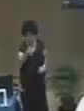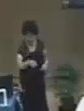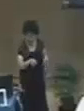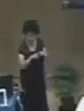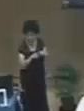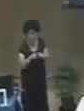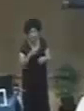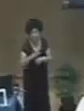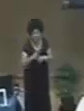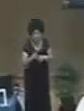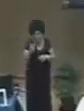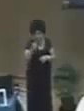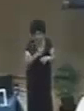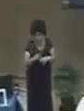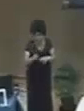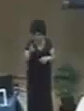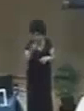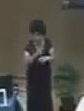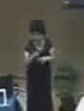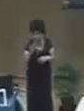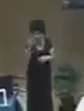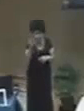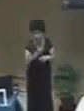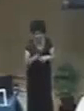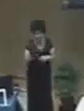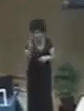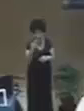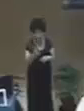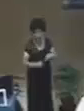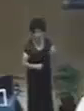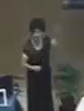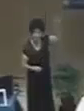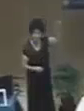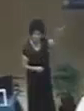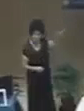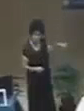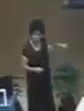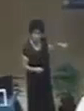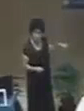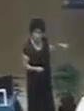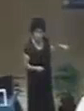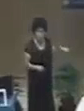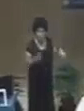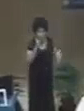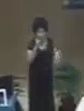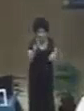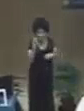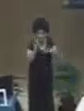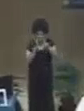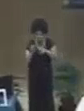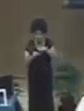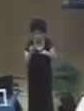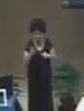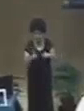Similarly, week 6, week 10, week 15, week 18, that's a little bit variable. That depends when the major assessments are set in the different courses, but as a